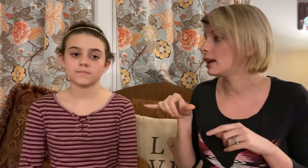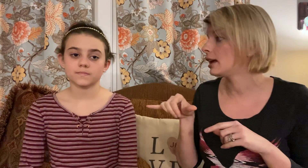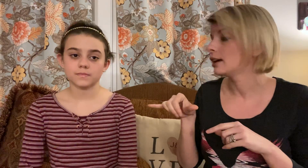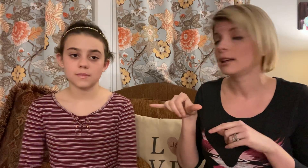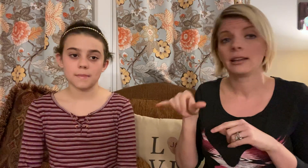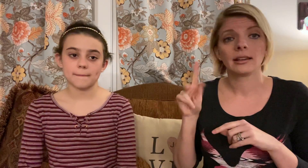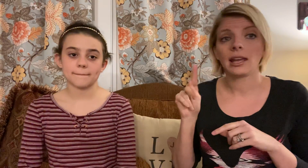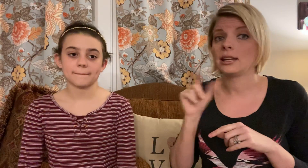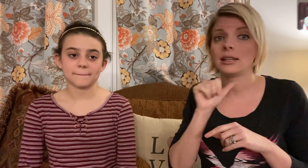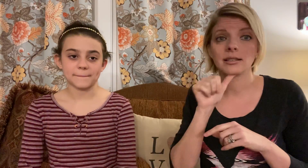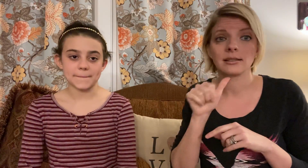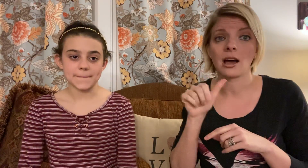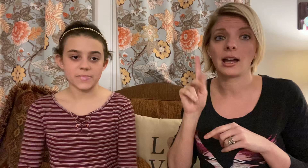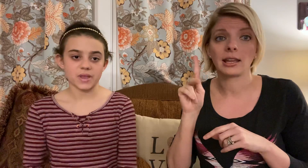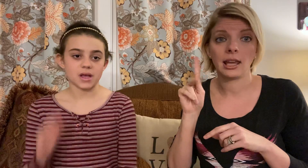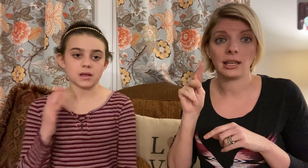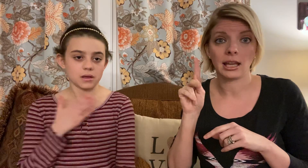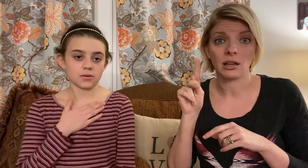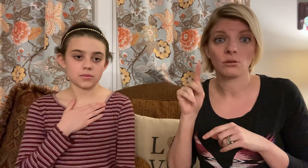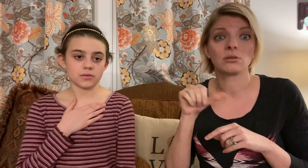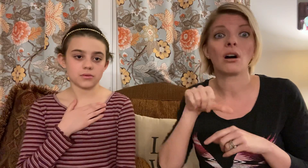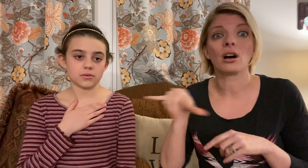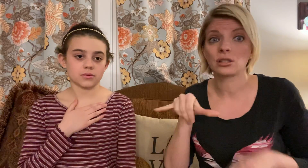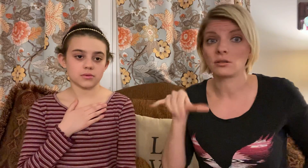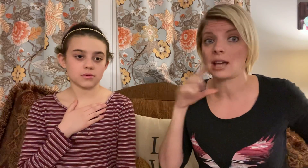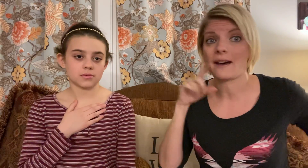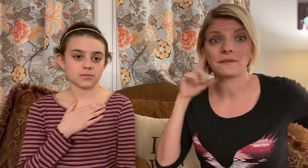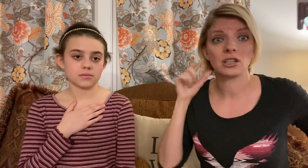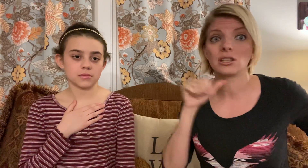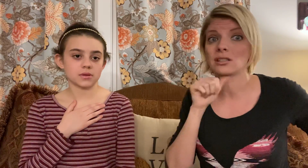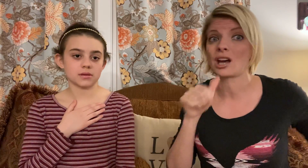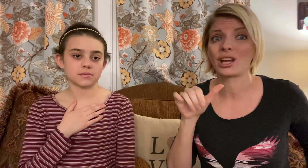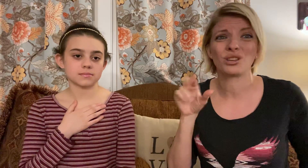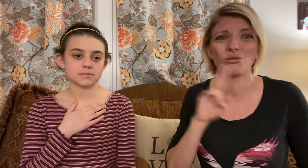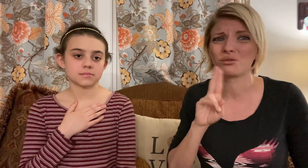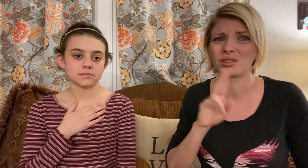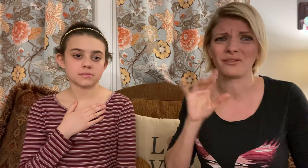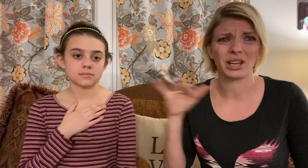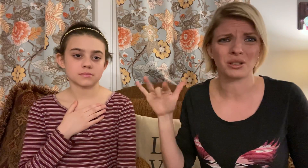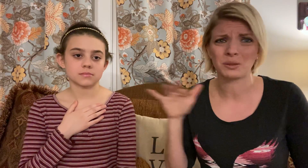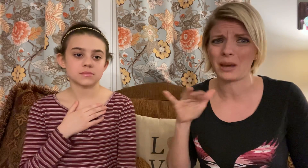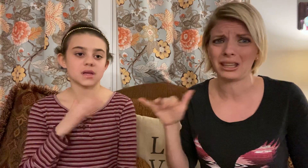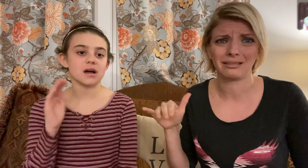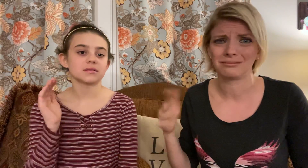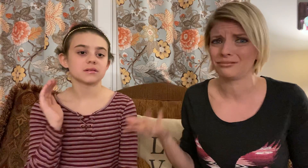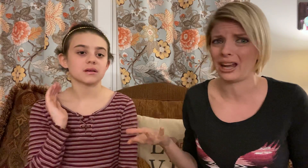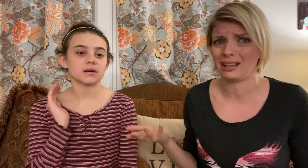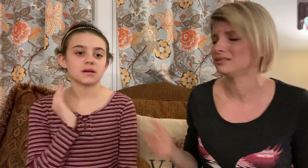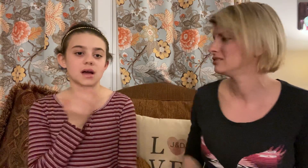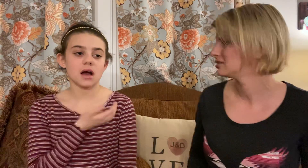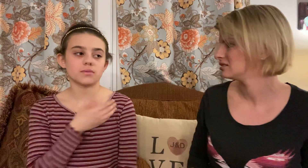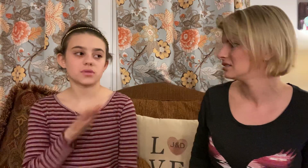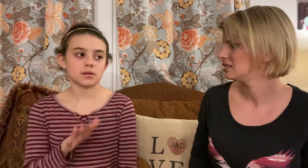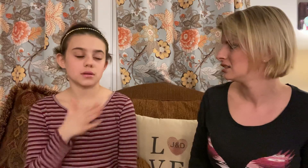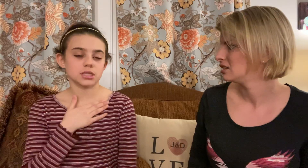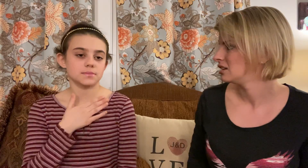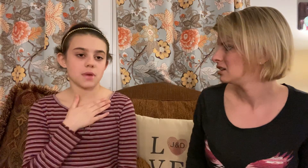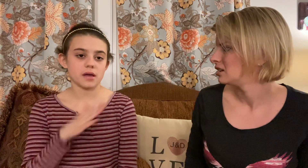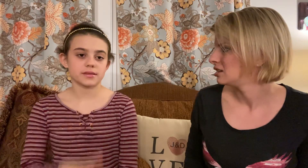Katie. Katie, who's also deaf, she does not use the finger spelling, right?